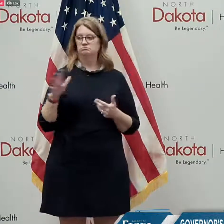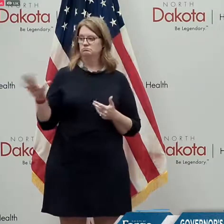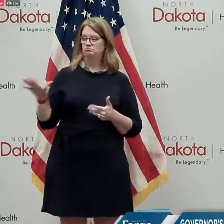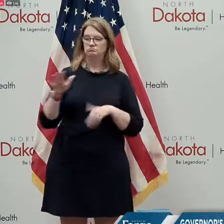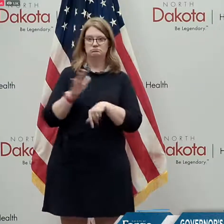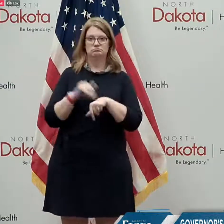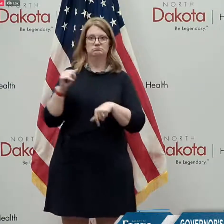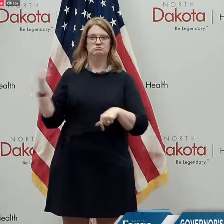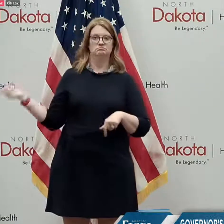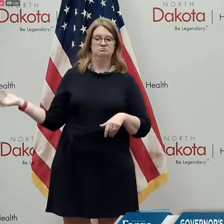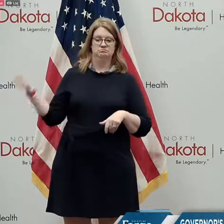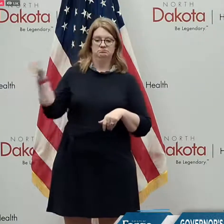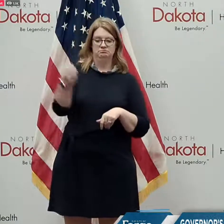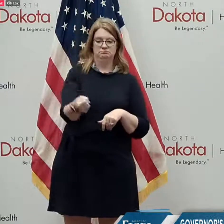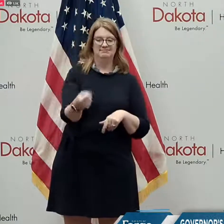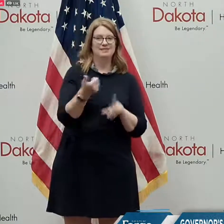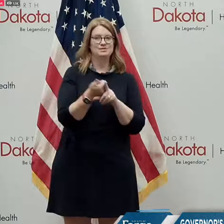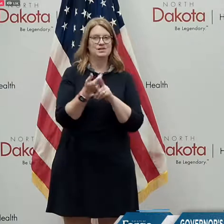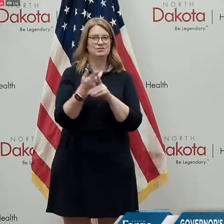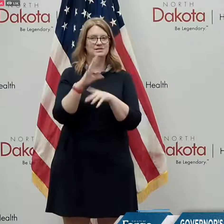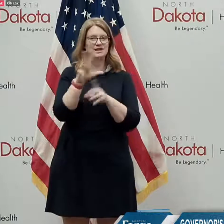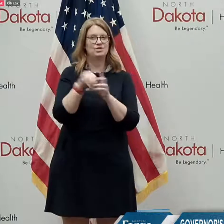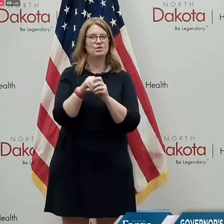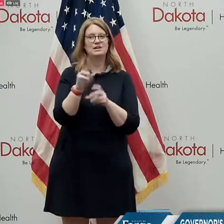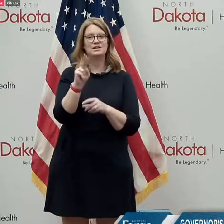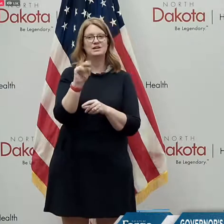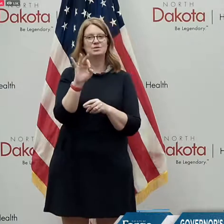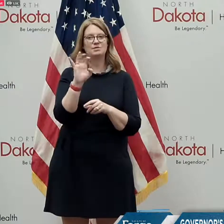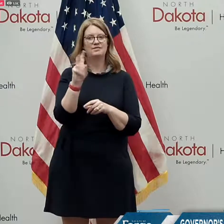unified command, and I think he understood that we were on